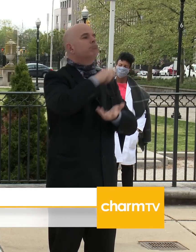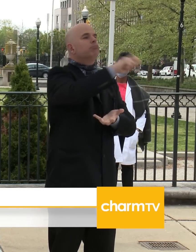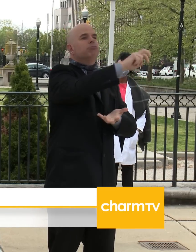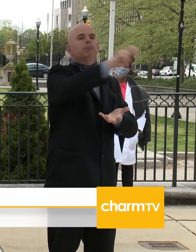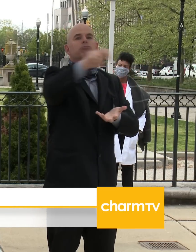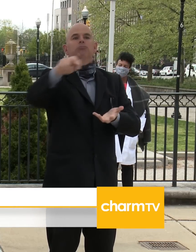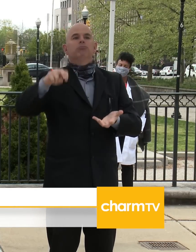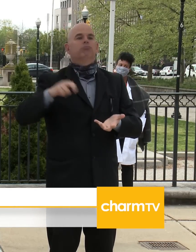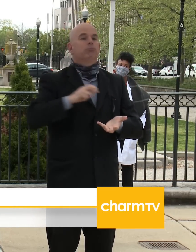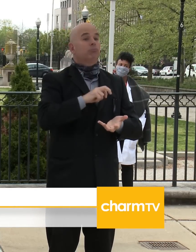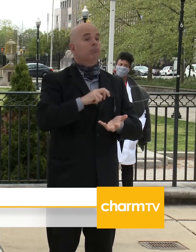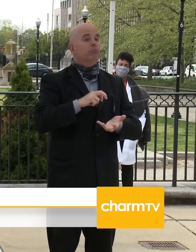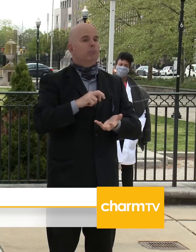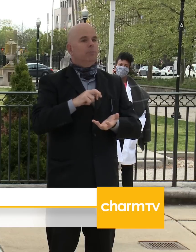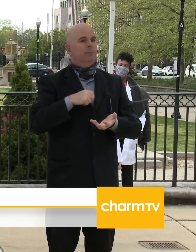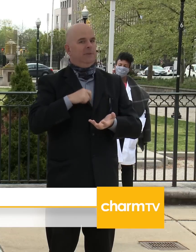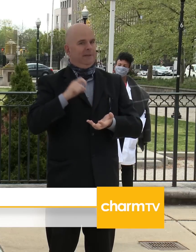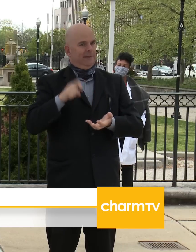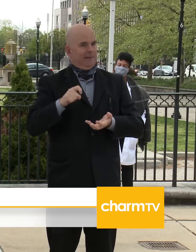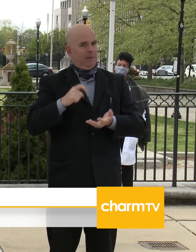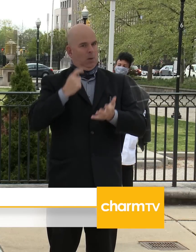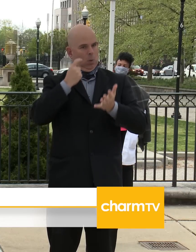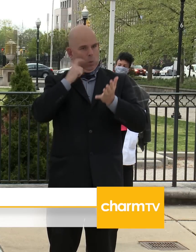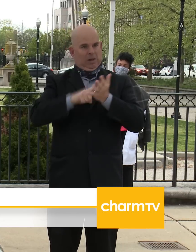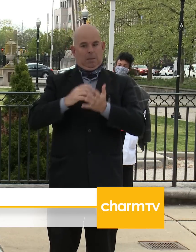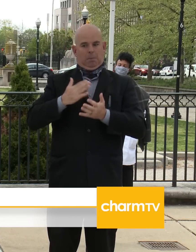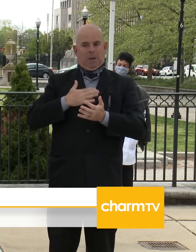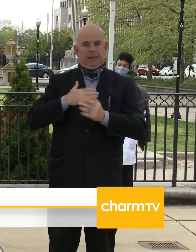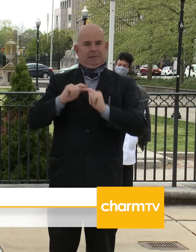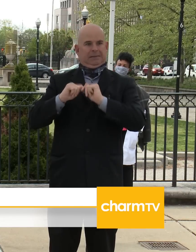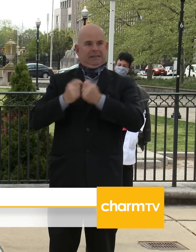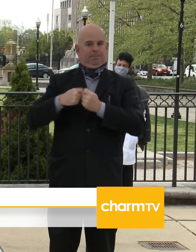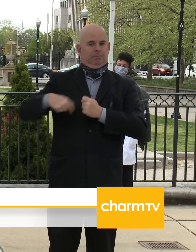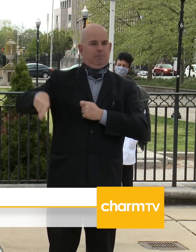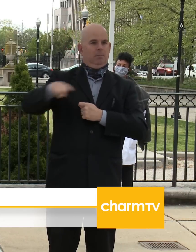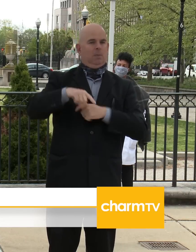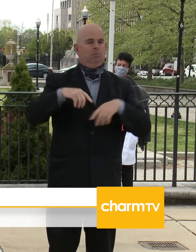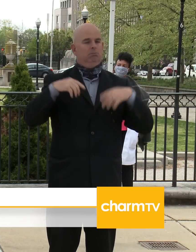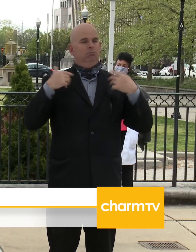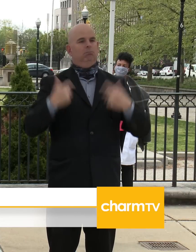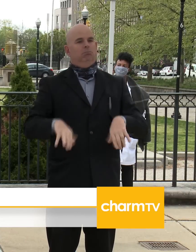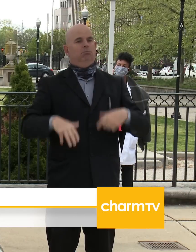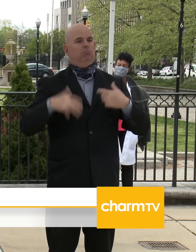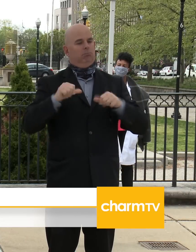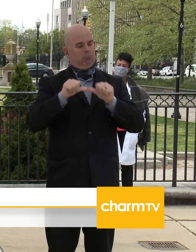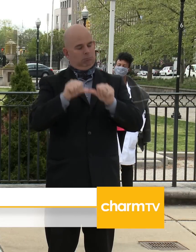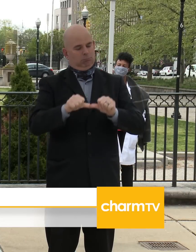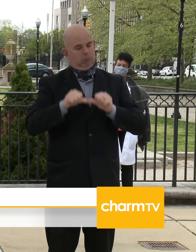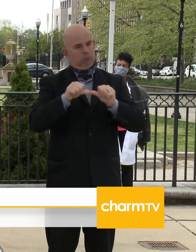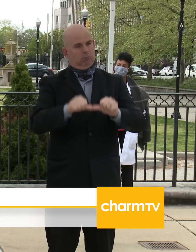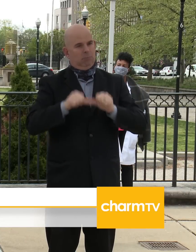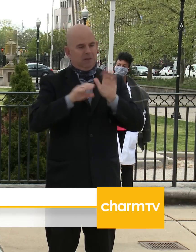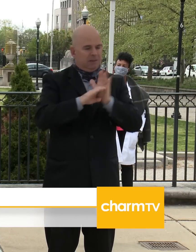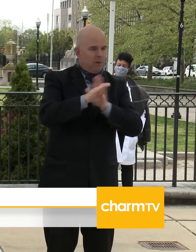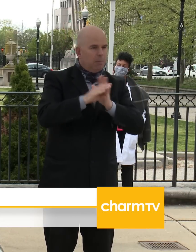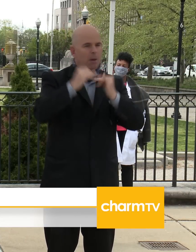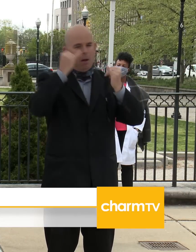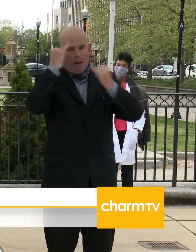colleagues who have worked tirelessly to develop the emergency food strategy. The Department of Planning,